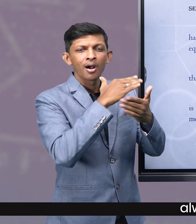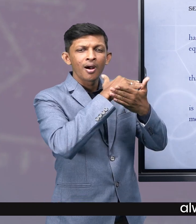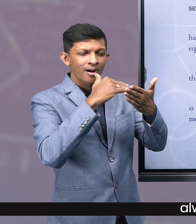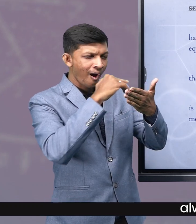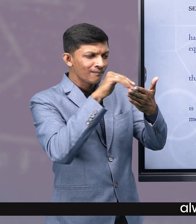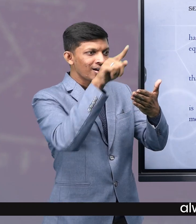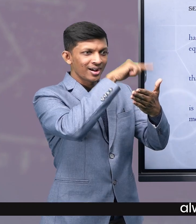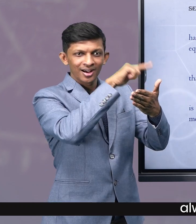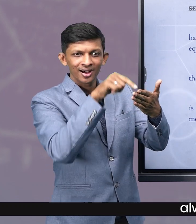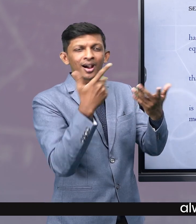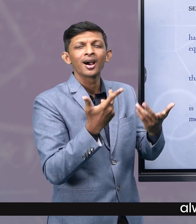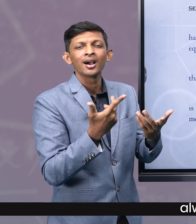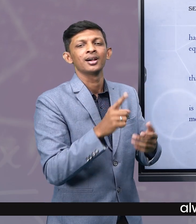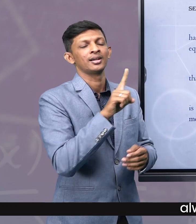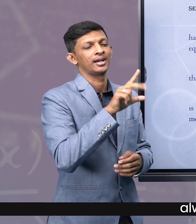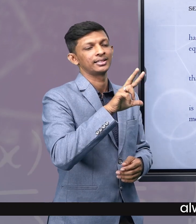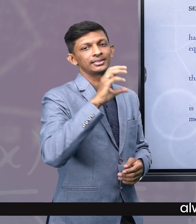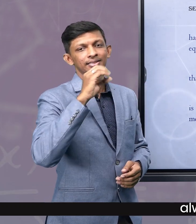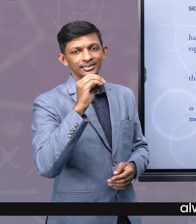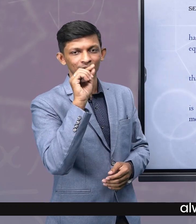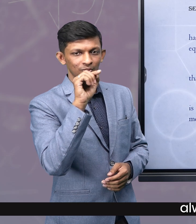measures 180 degrees.